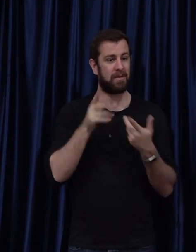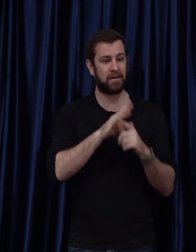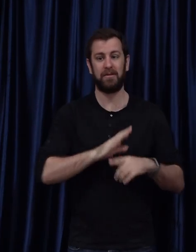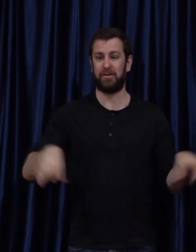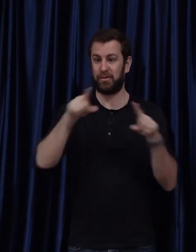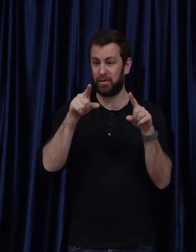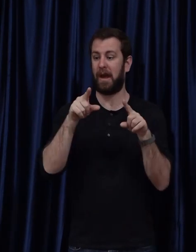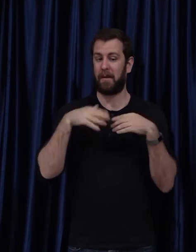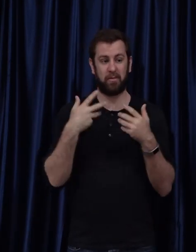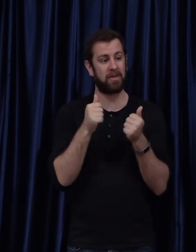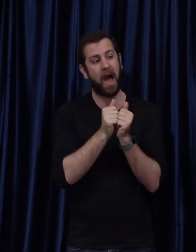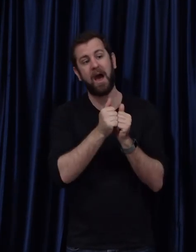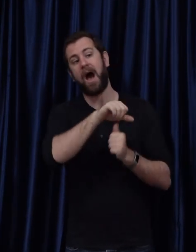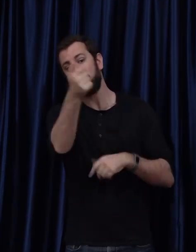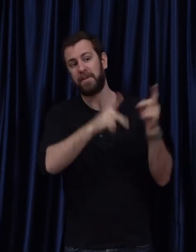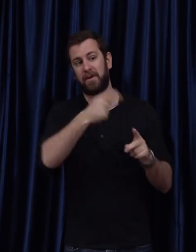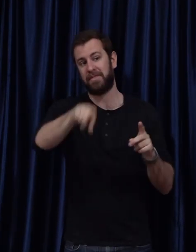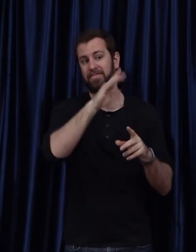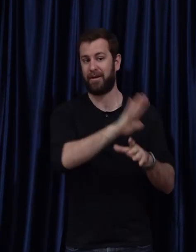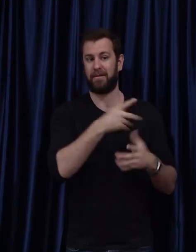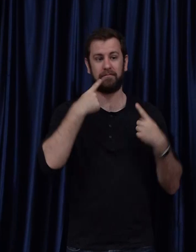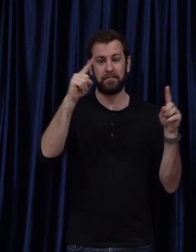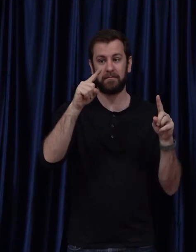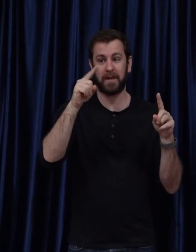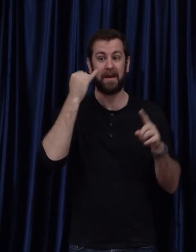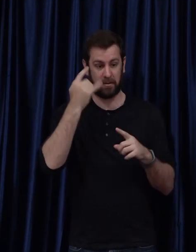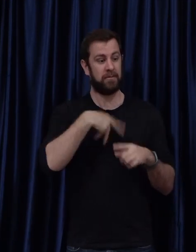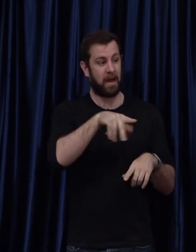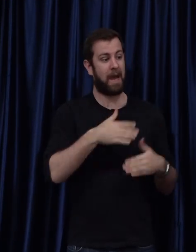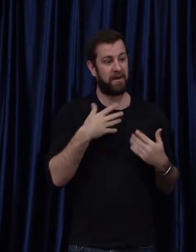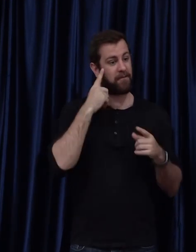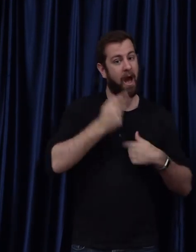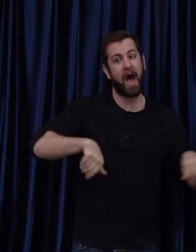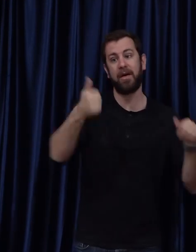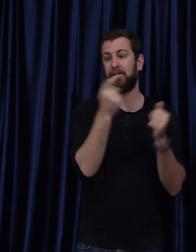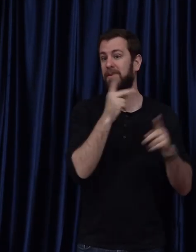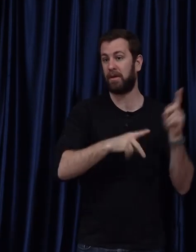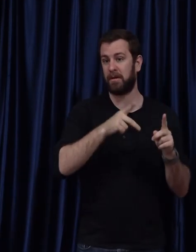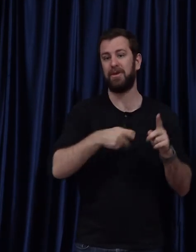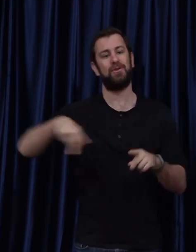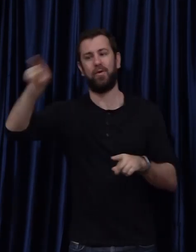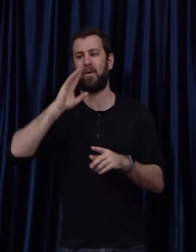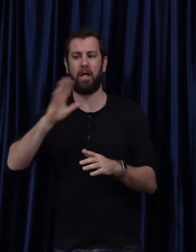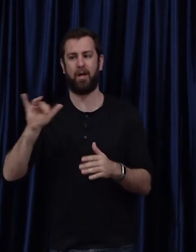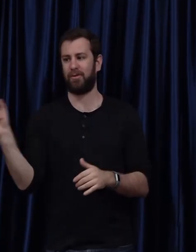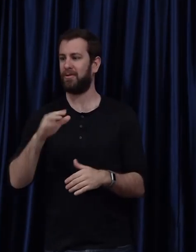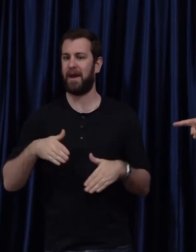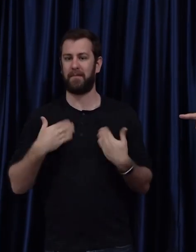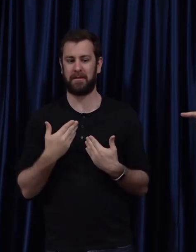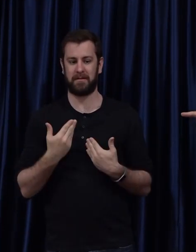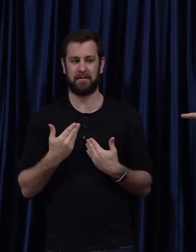of others, and every day you will be happy in your life. And if you're a person who's depressed by